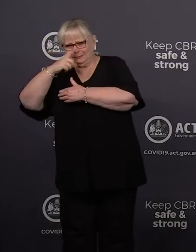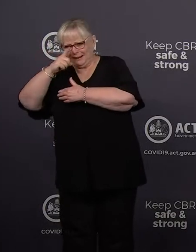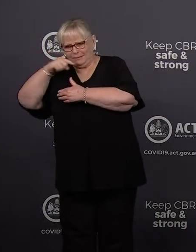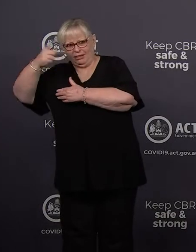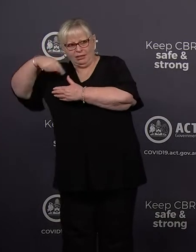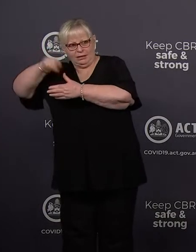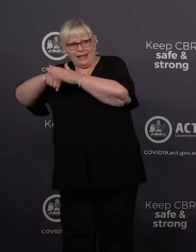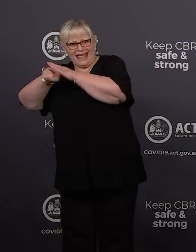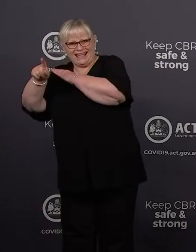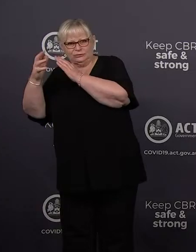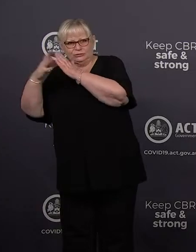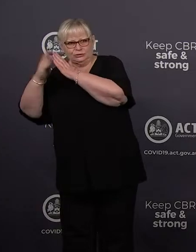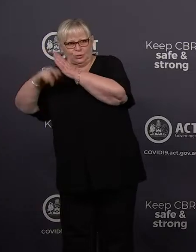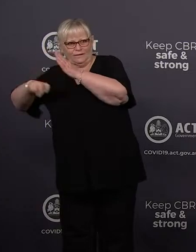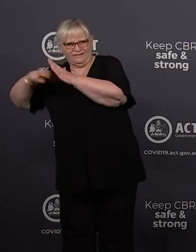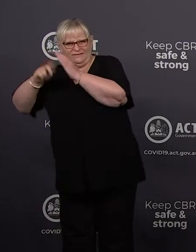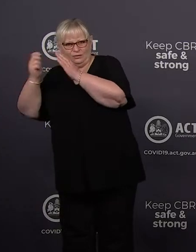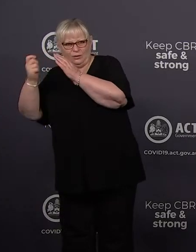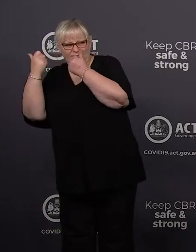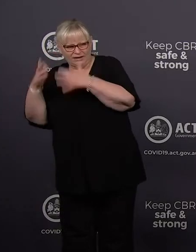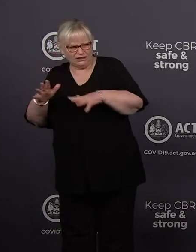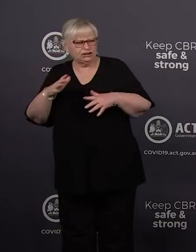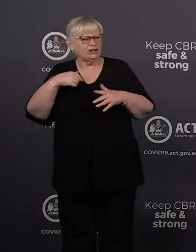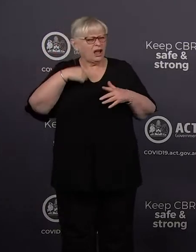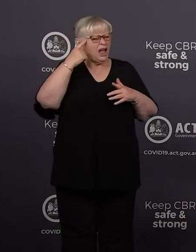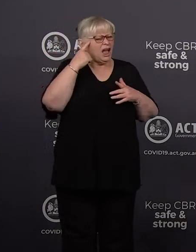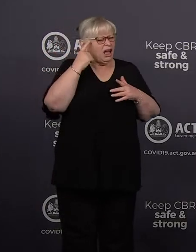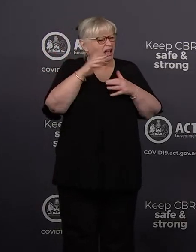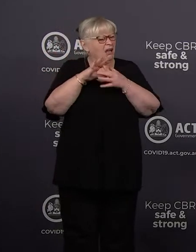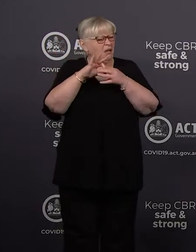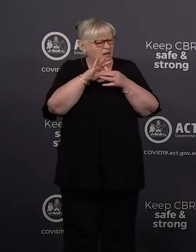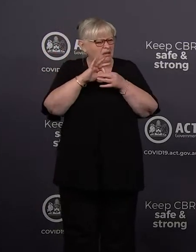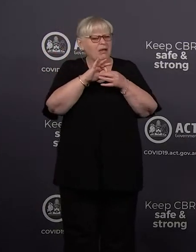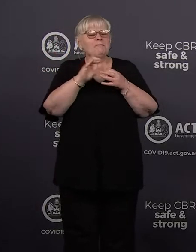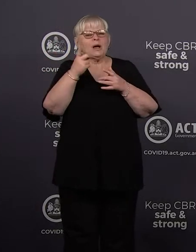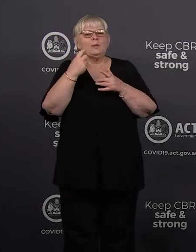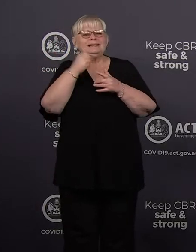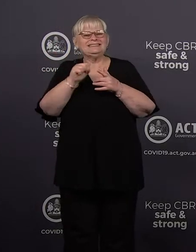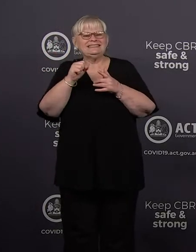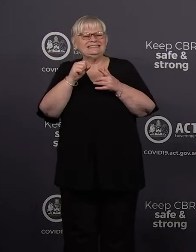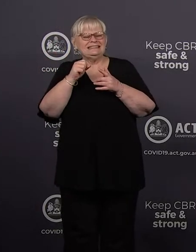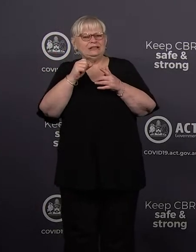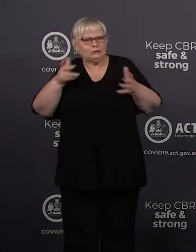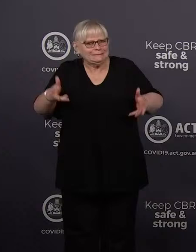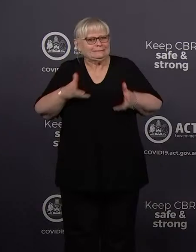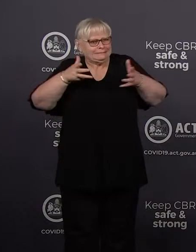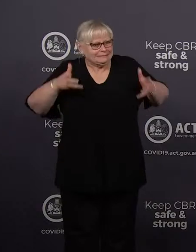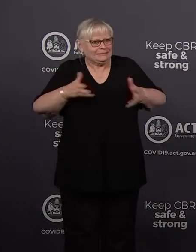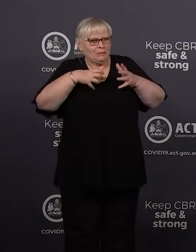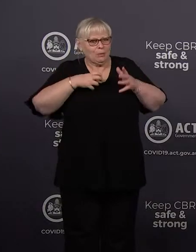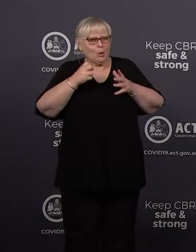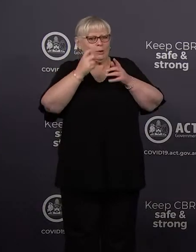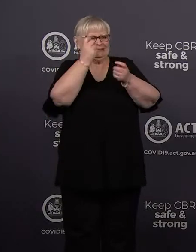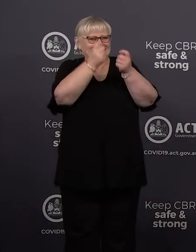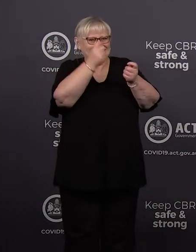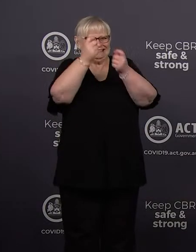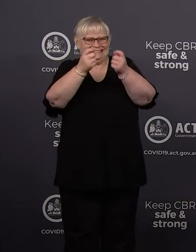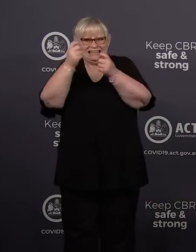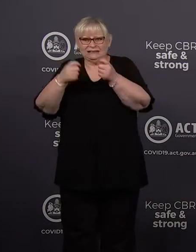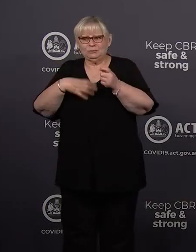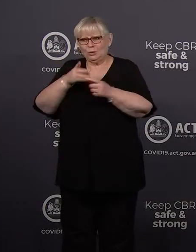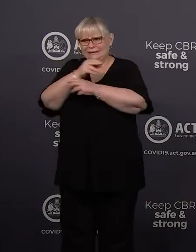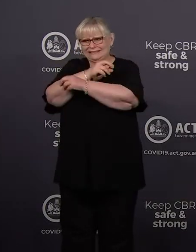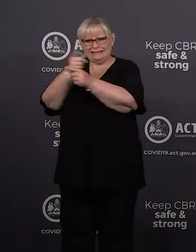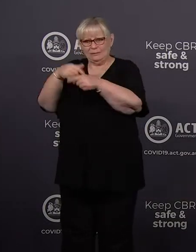back today and tomorrow, I think. I still think that we need to continue to drive testing to enable us to detect these undetected chains